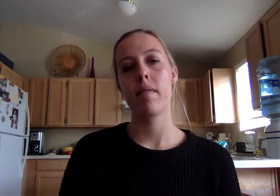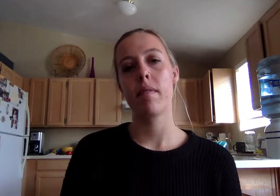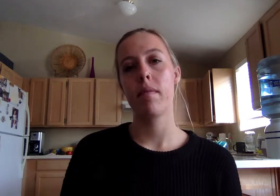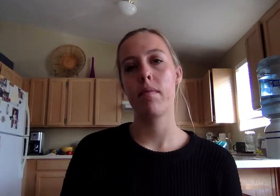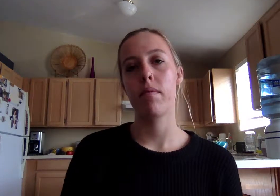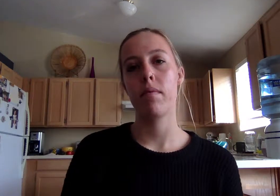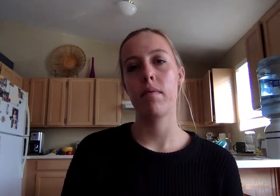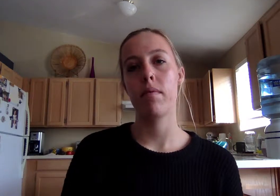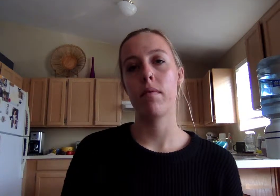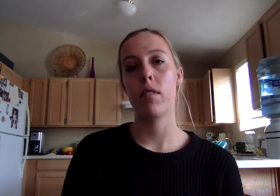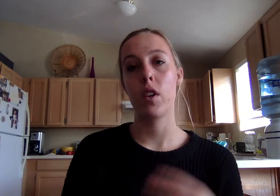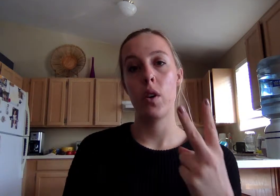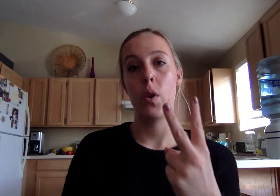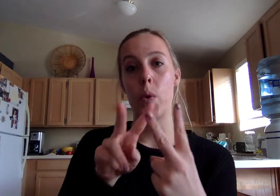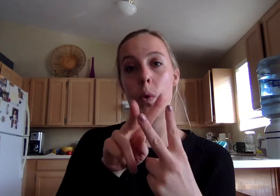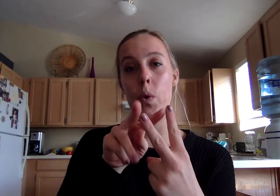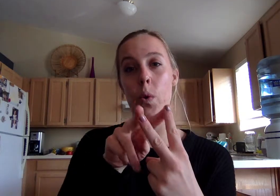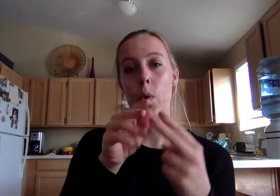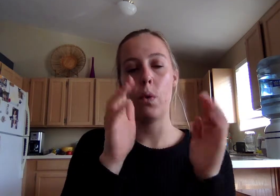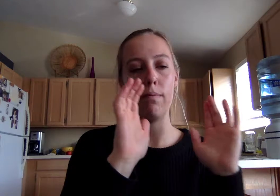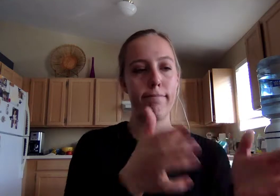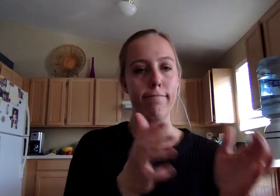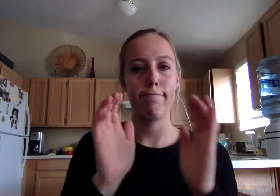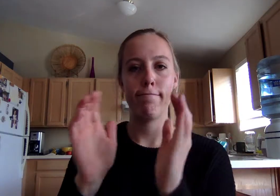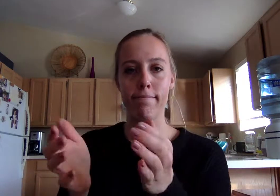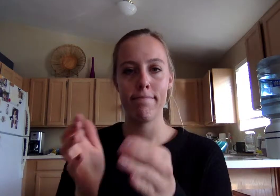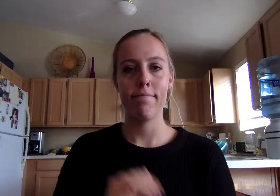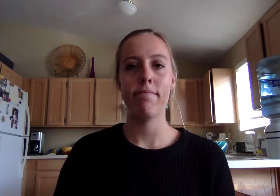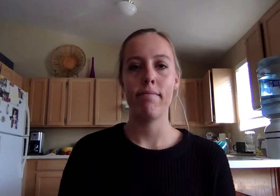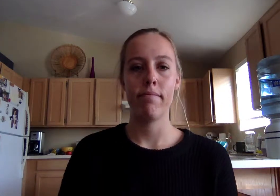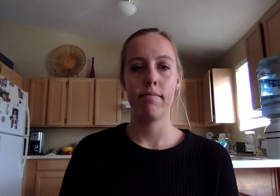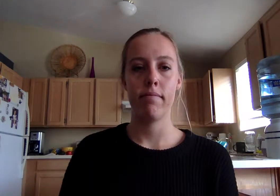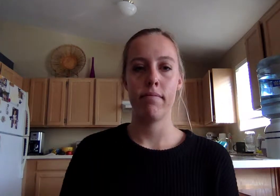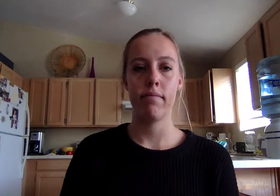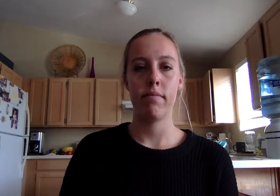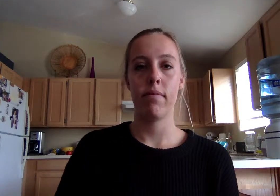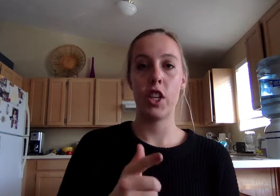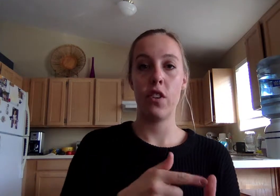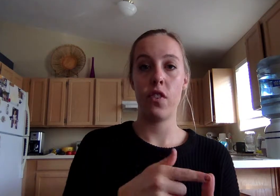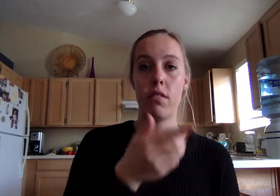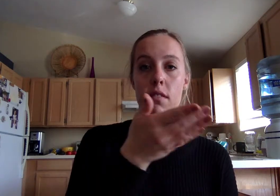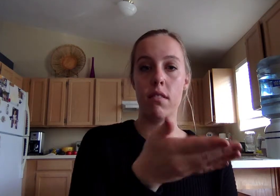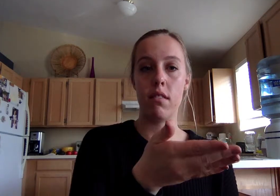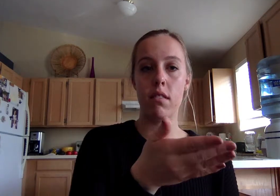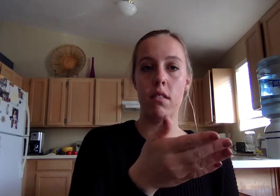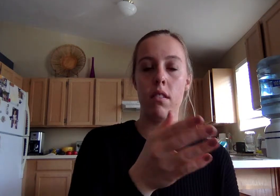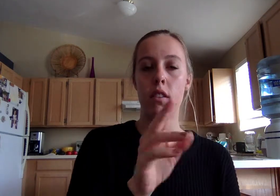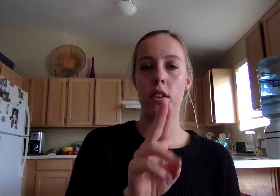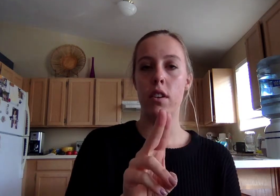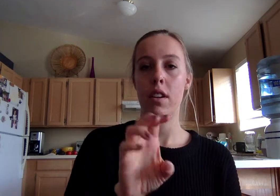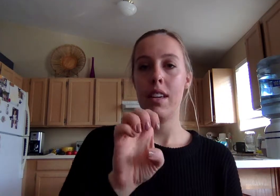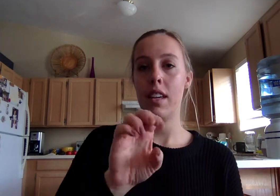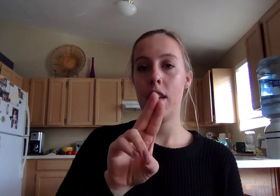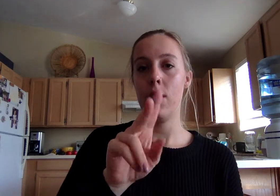There are two broad categories of cells. The first category is eukaryotic cells.